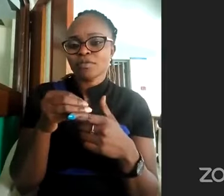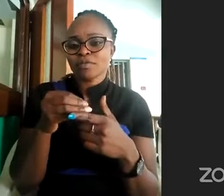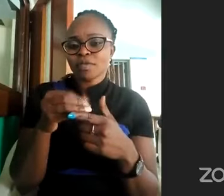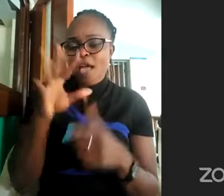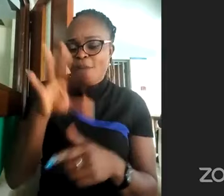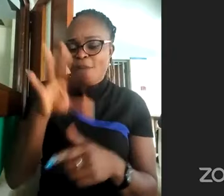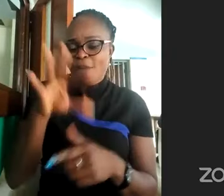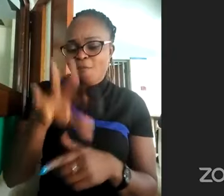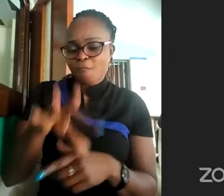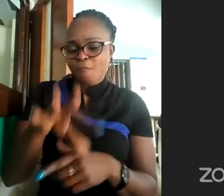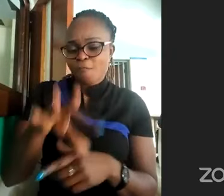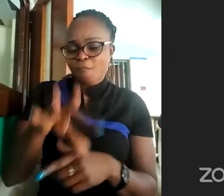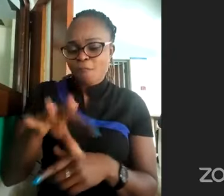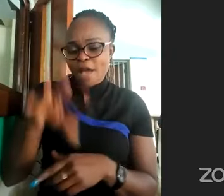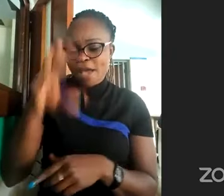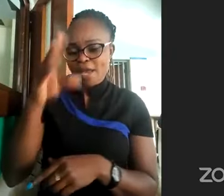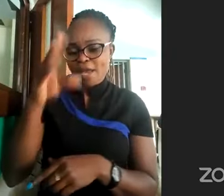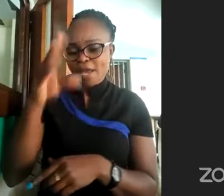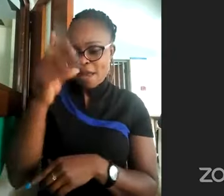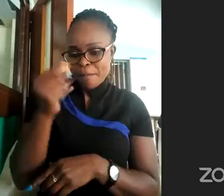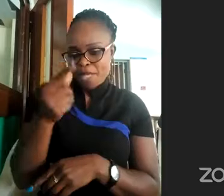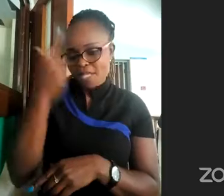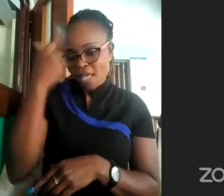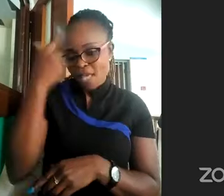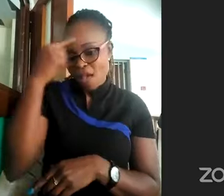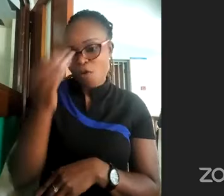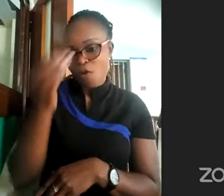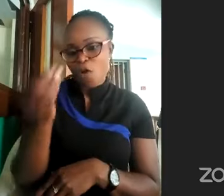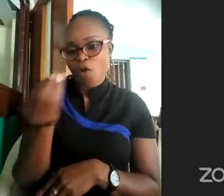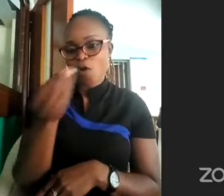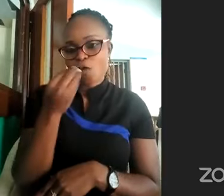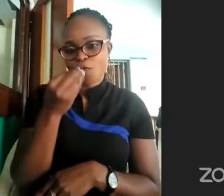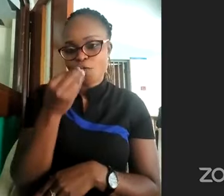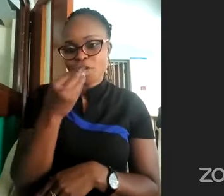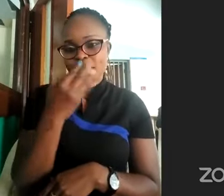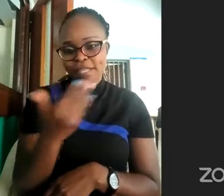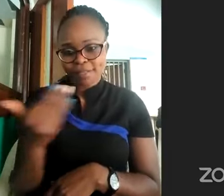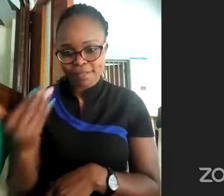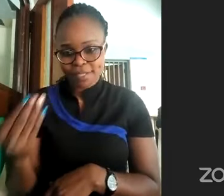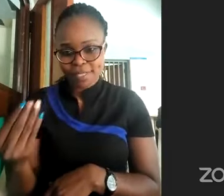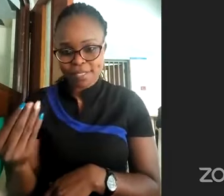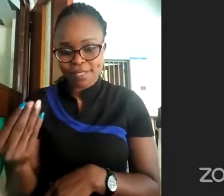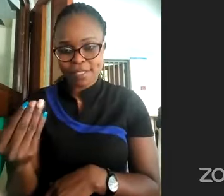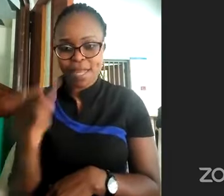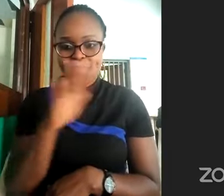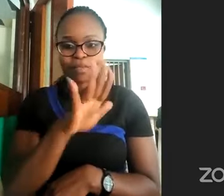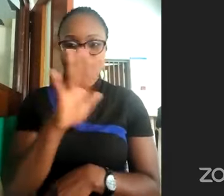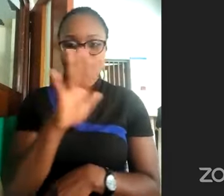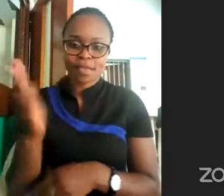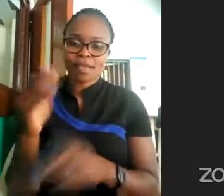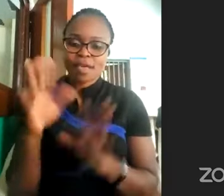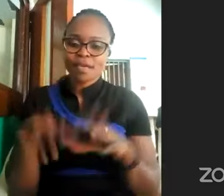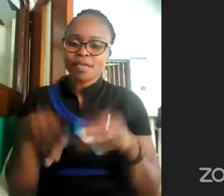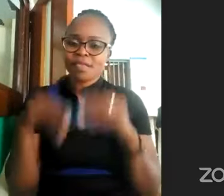a day, or paying even their bills. So those women, sometimes we get them are being